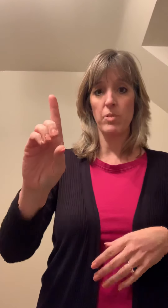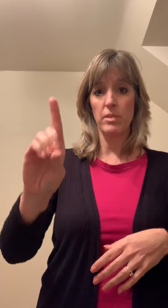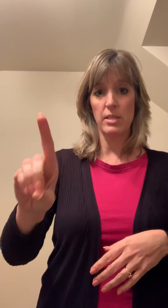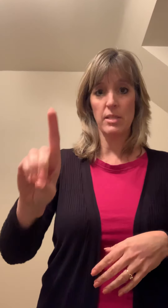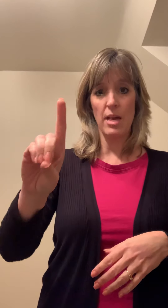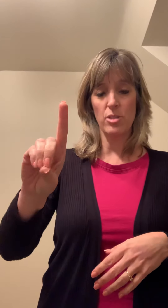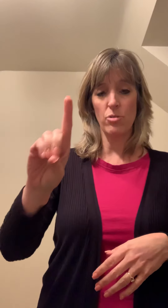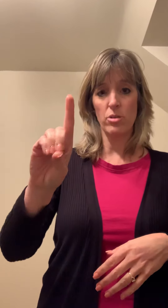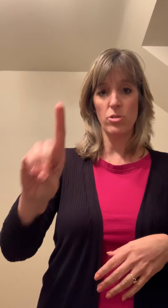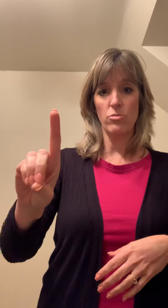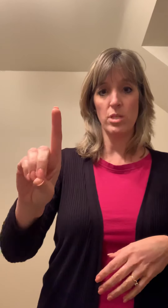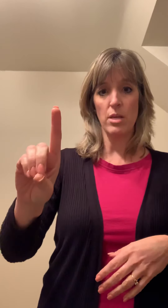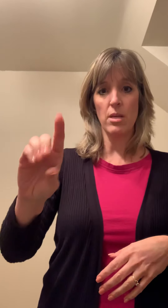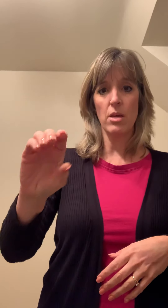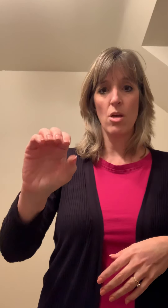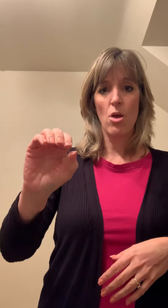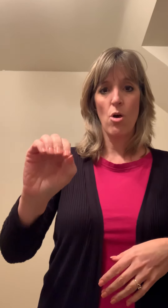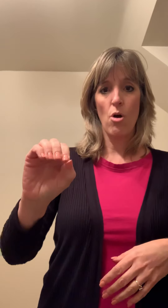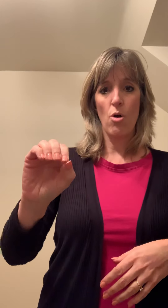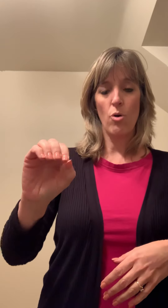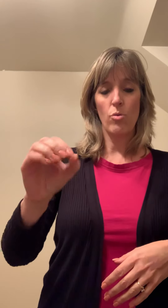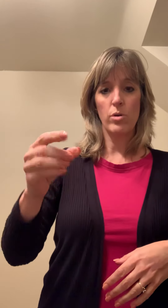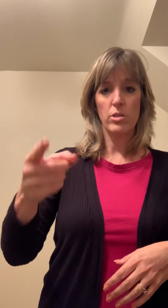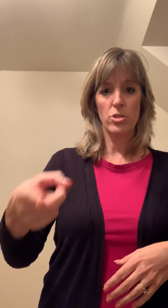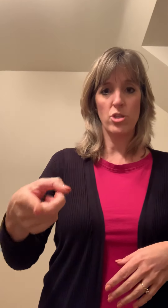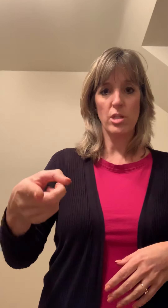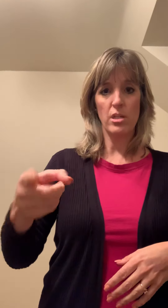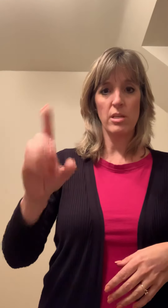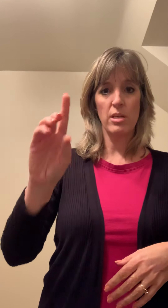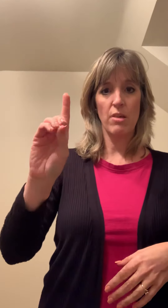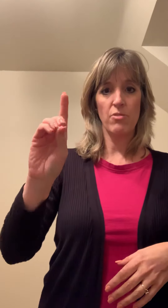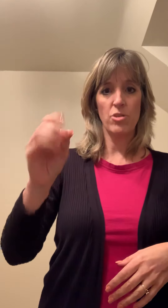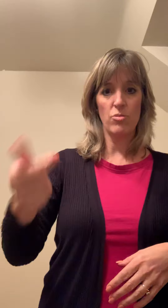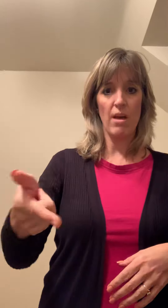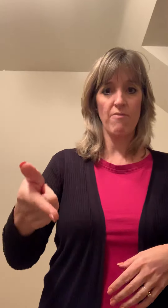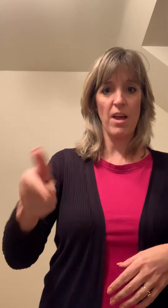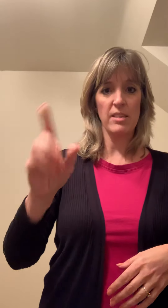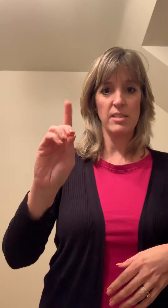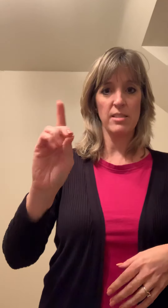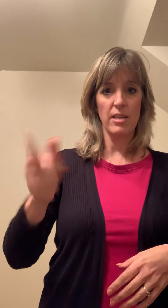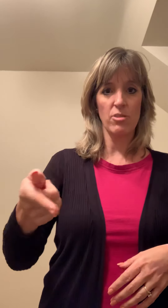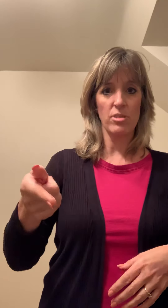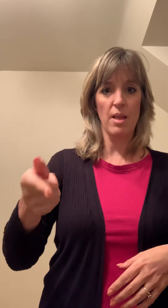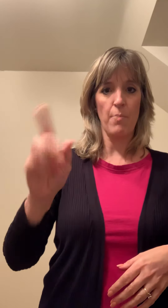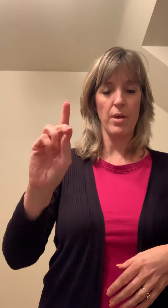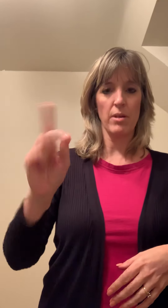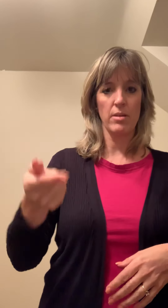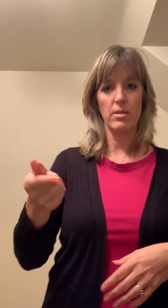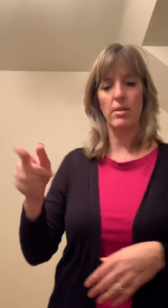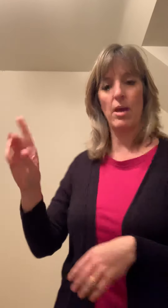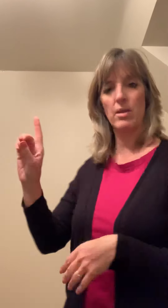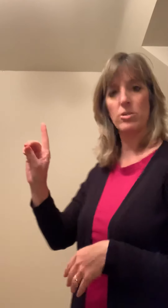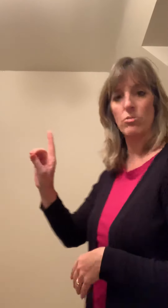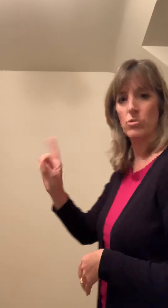the signs. You could do D, O, G. If you do that fast, it's like you're snapping. Okay, so